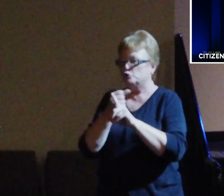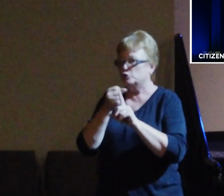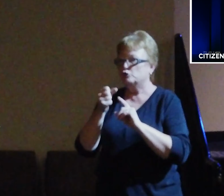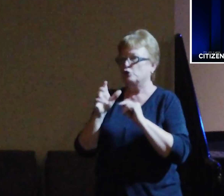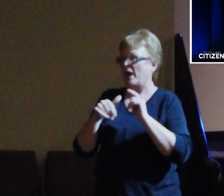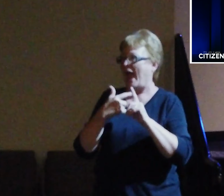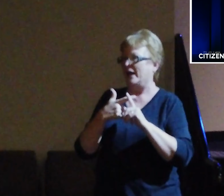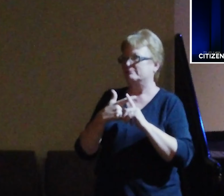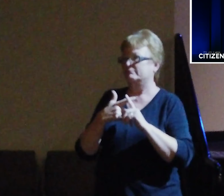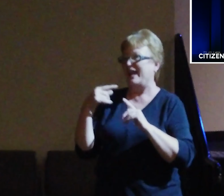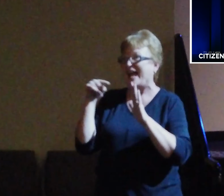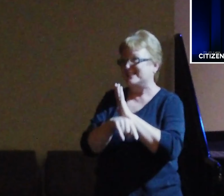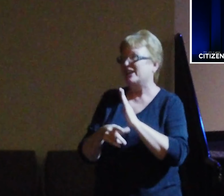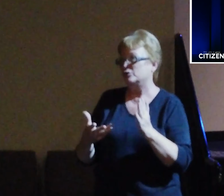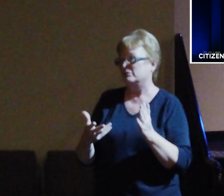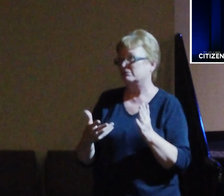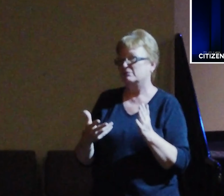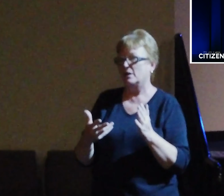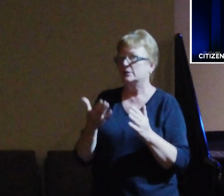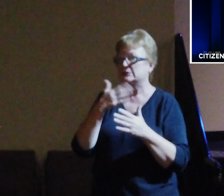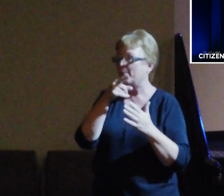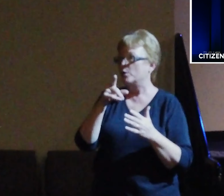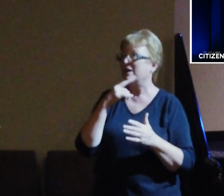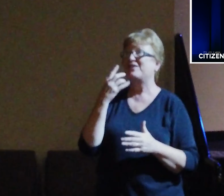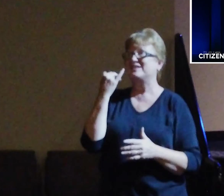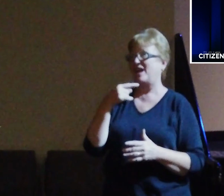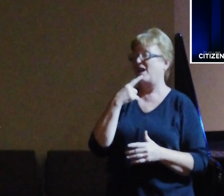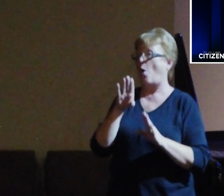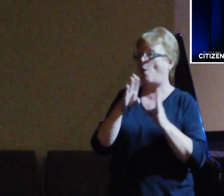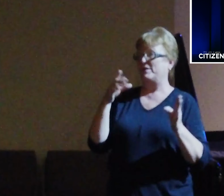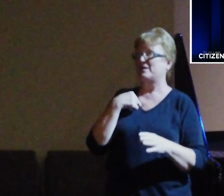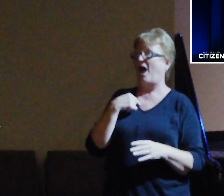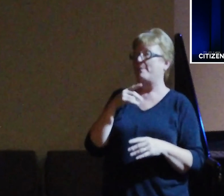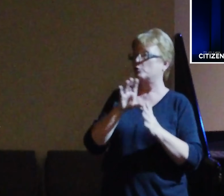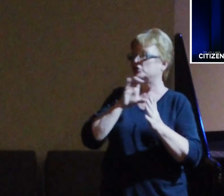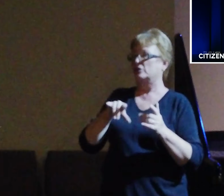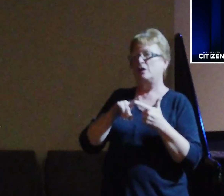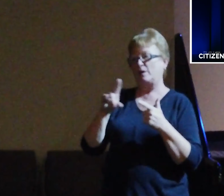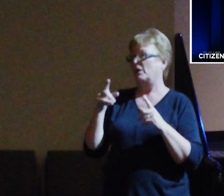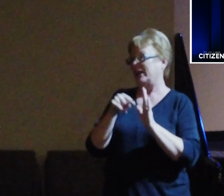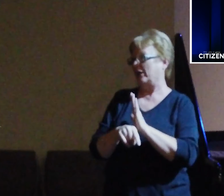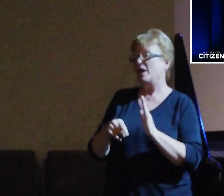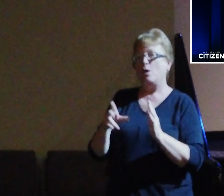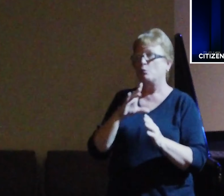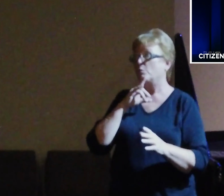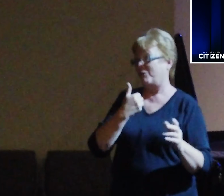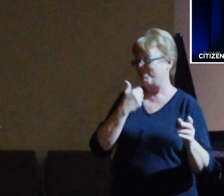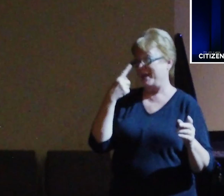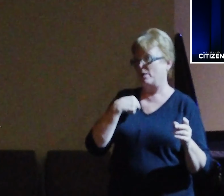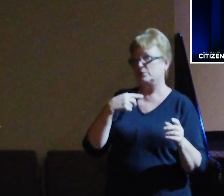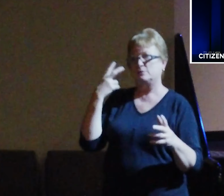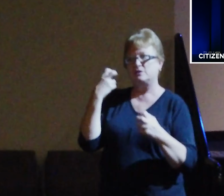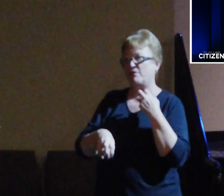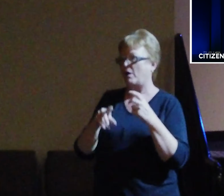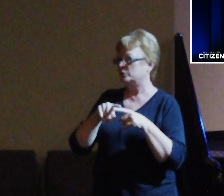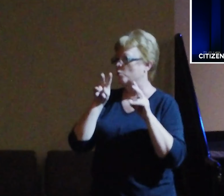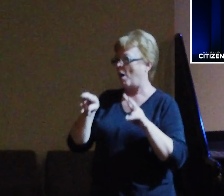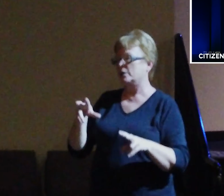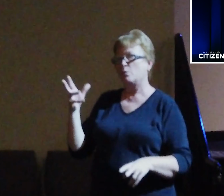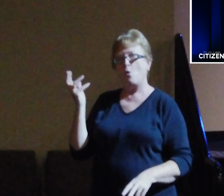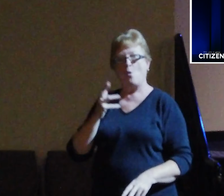of those just who professed to be Christians. And it was difficult to watch in this movie. Many faced